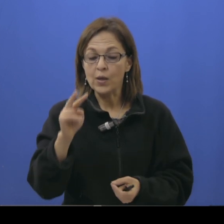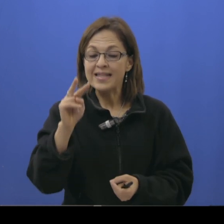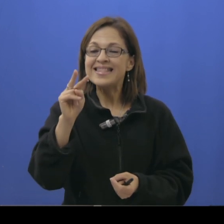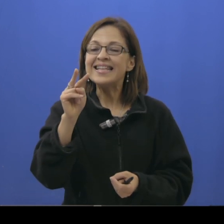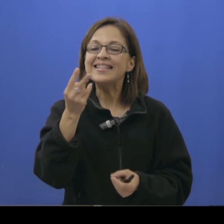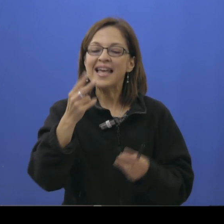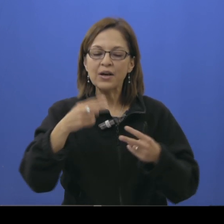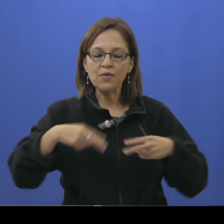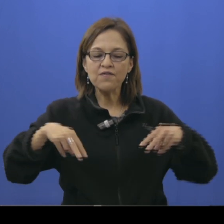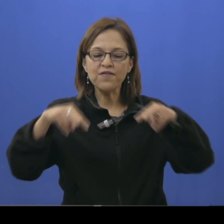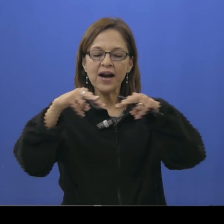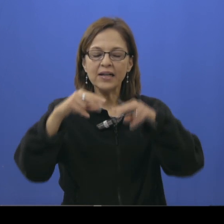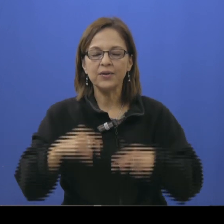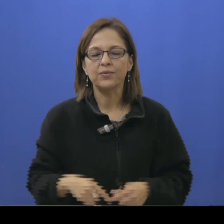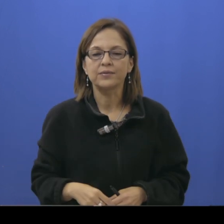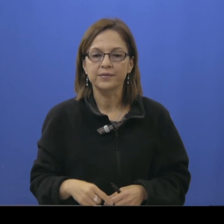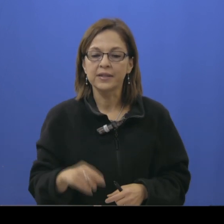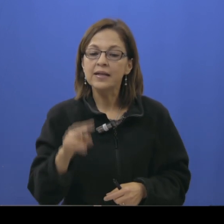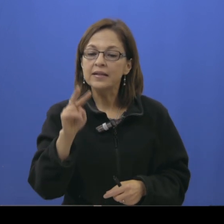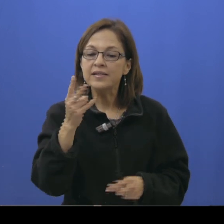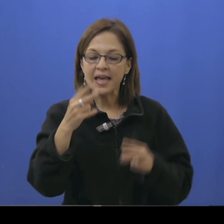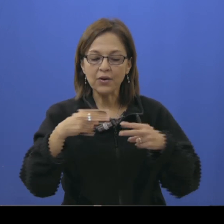Now, the second value